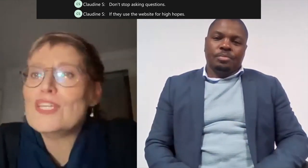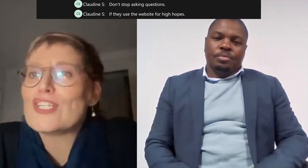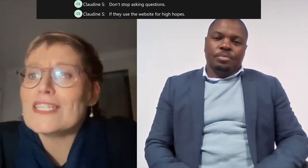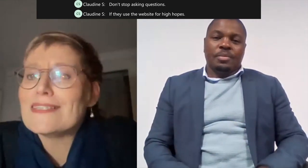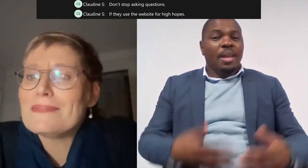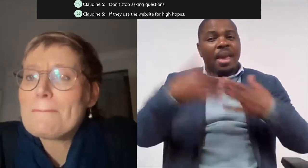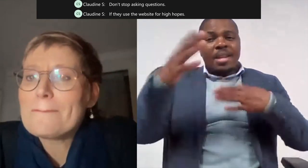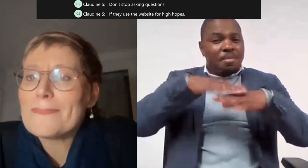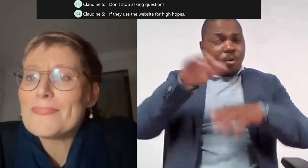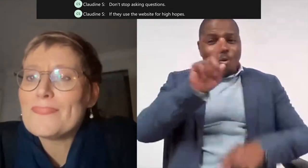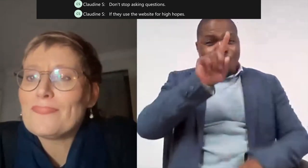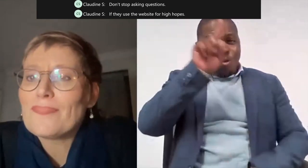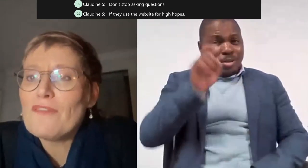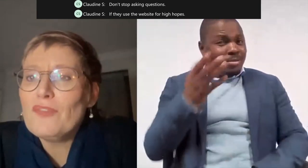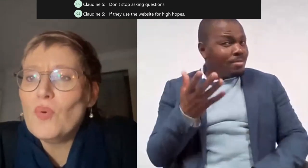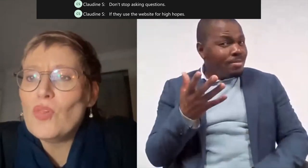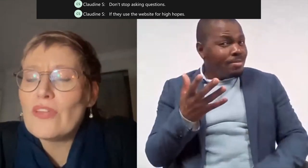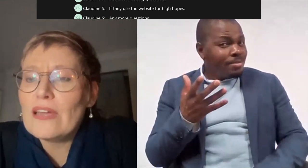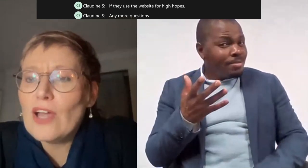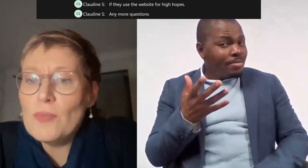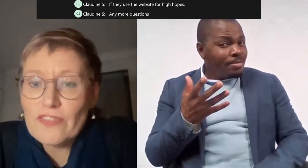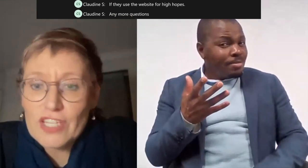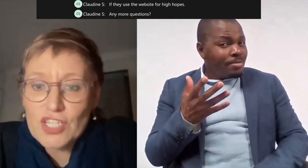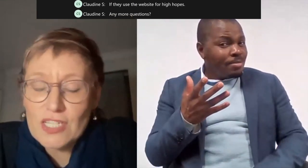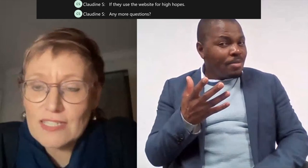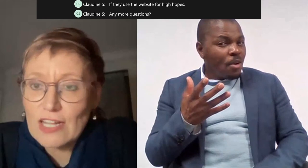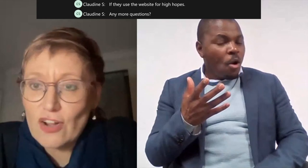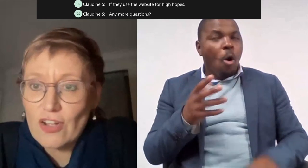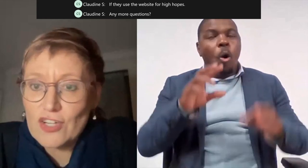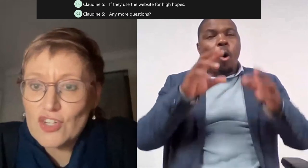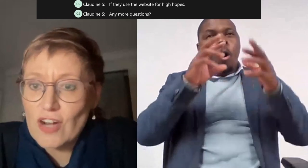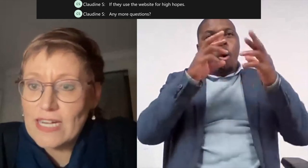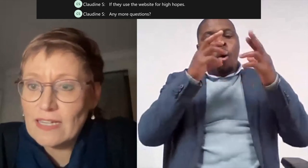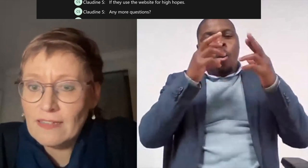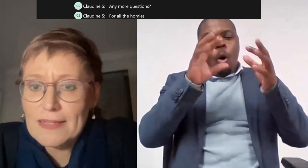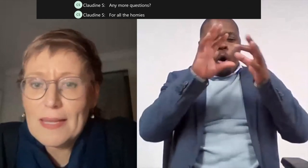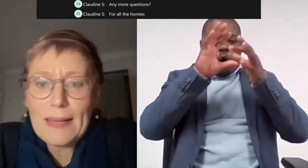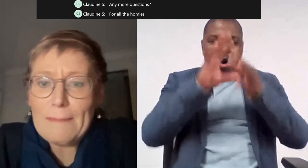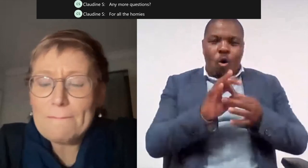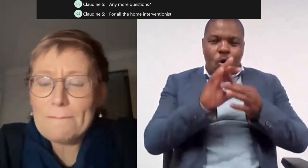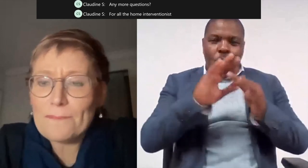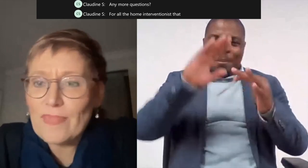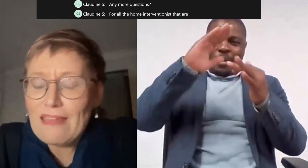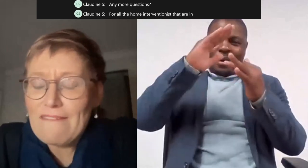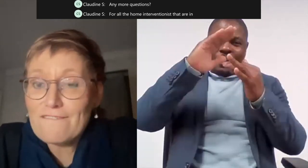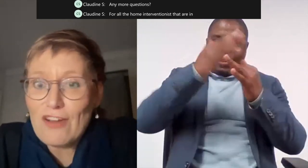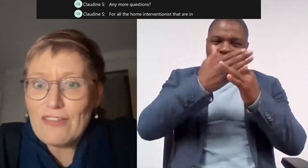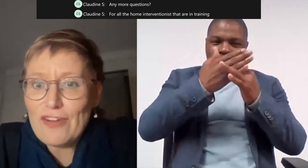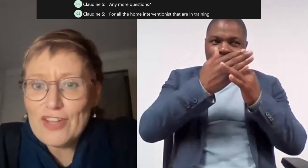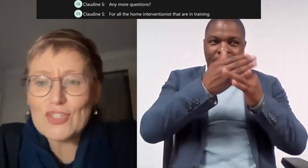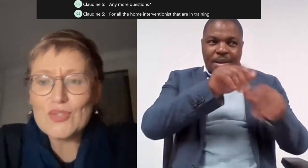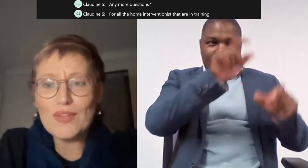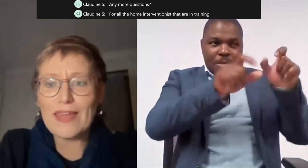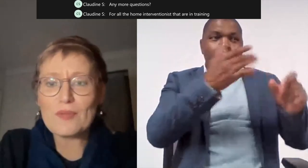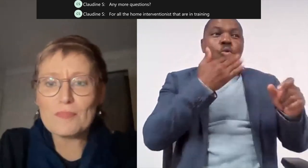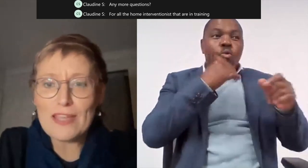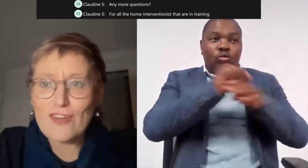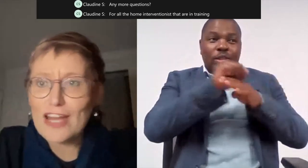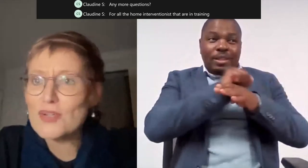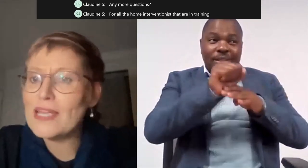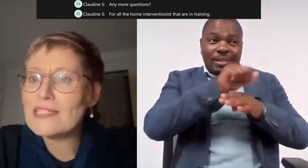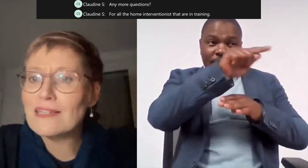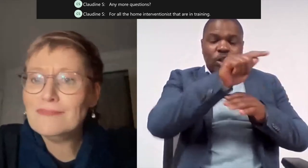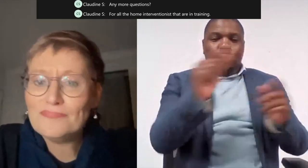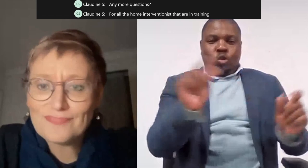Any more questions? For all the home interventionists that are in training, very, very soon they